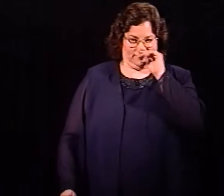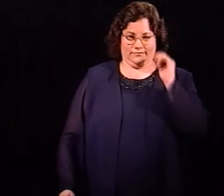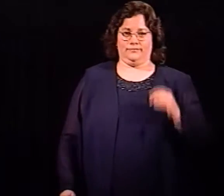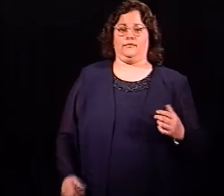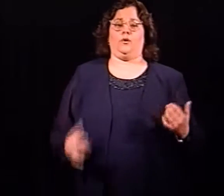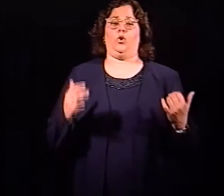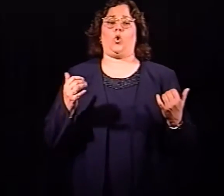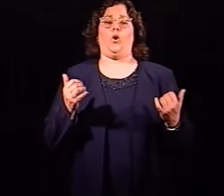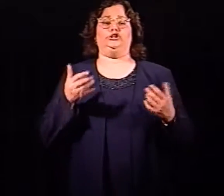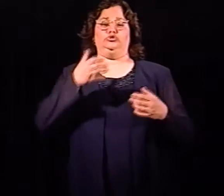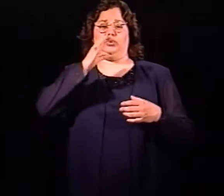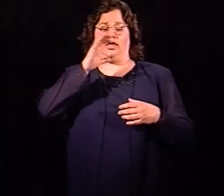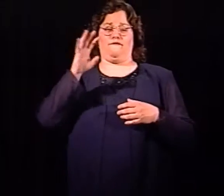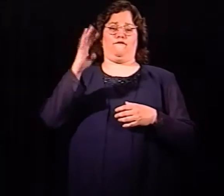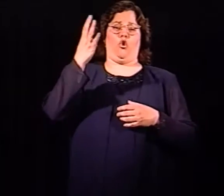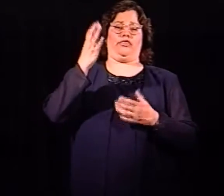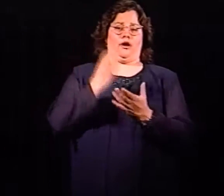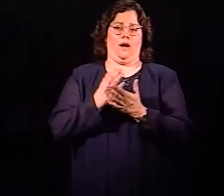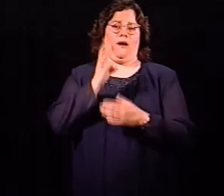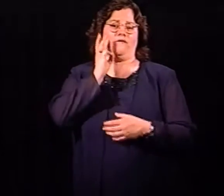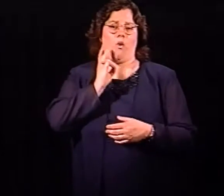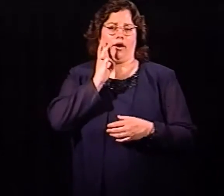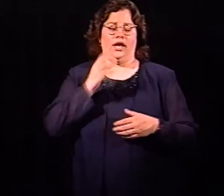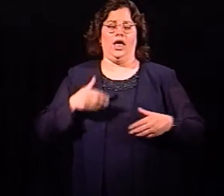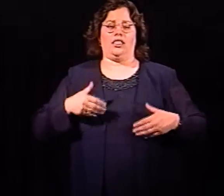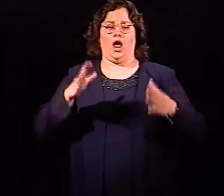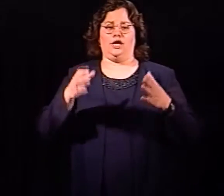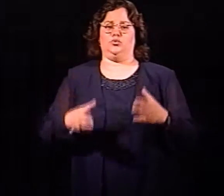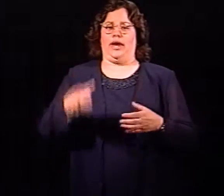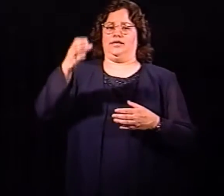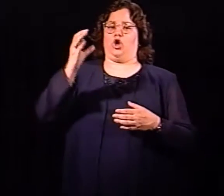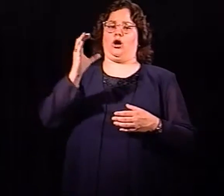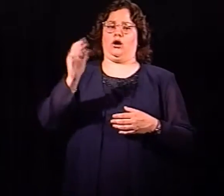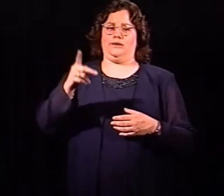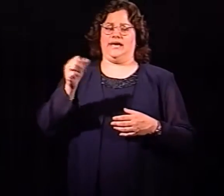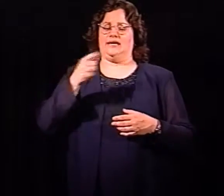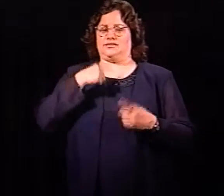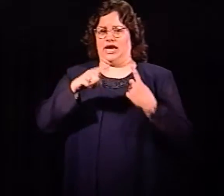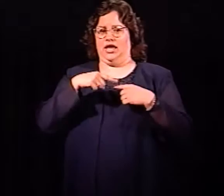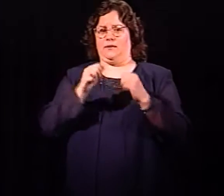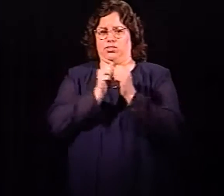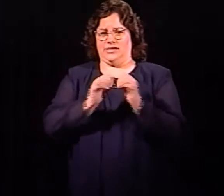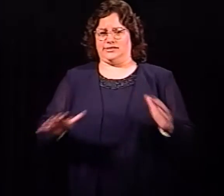We will now drink the fourth cup of wine. Let us raise our cups and say the blessing together.